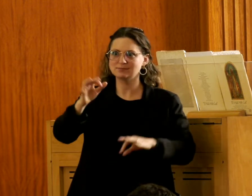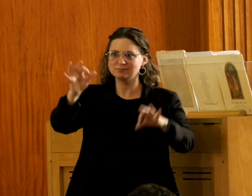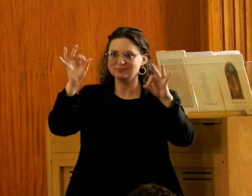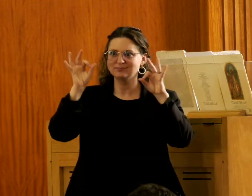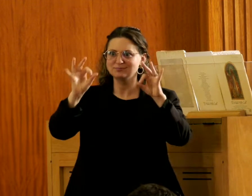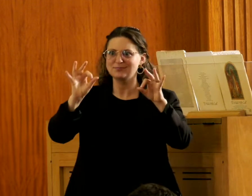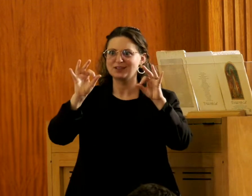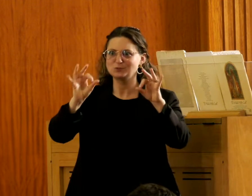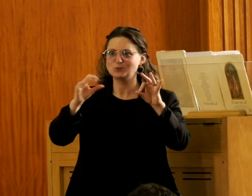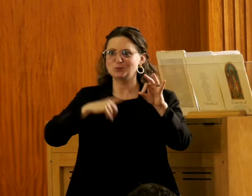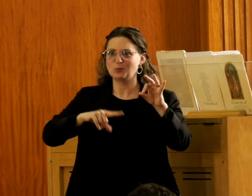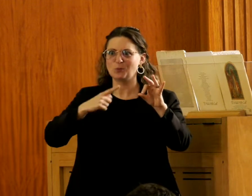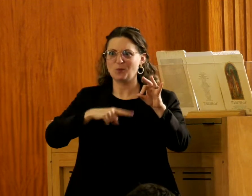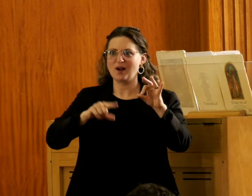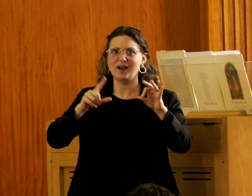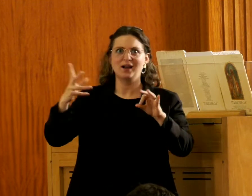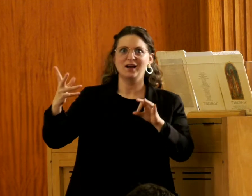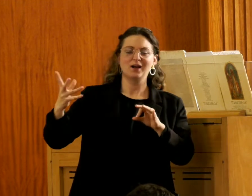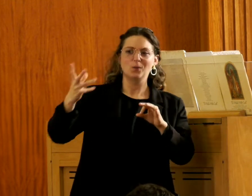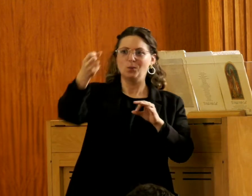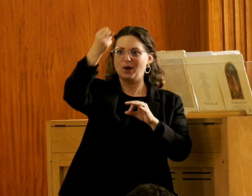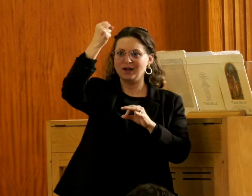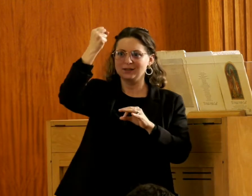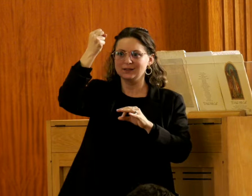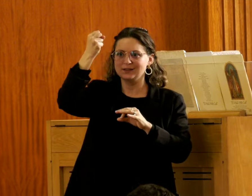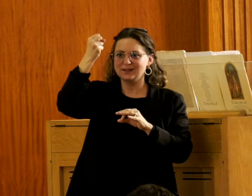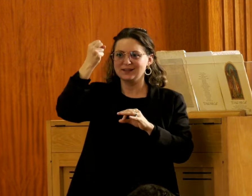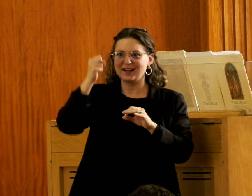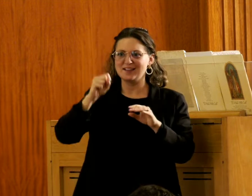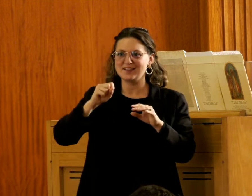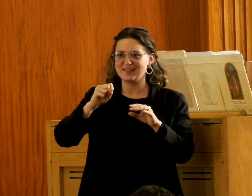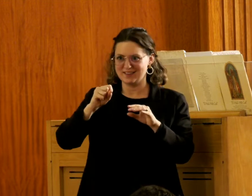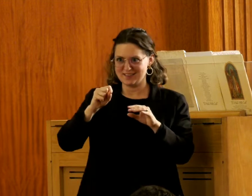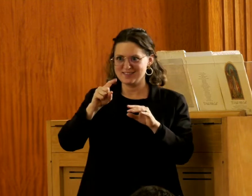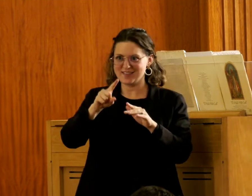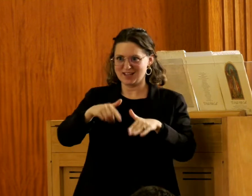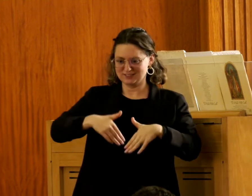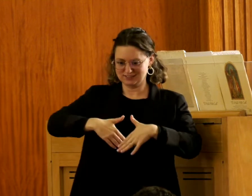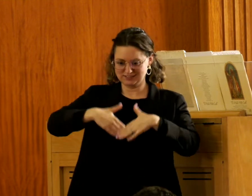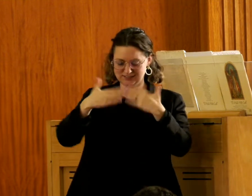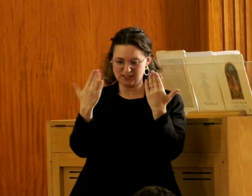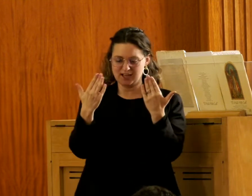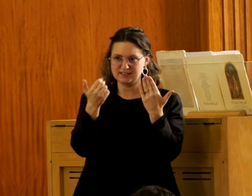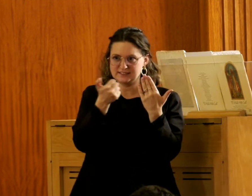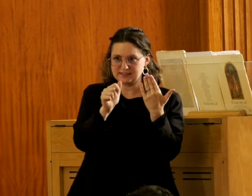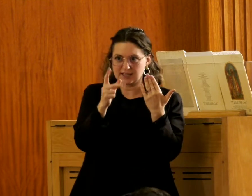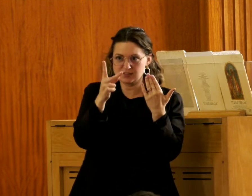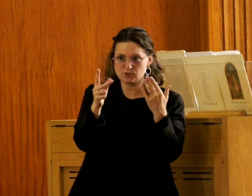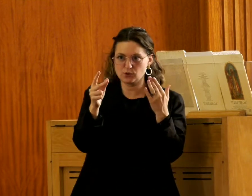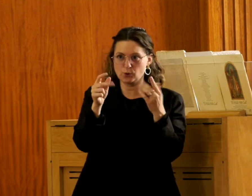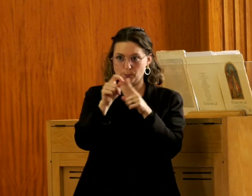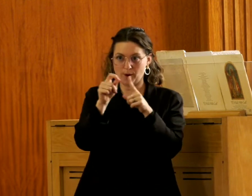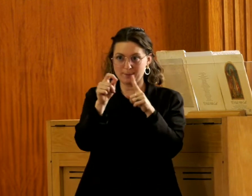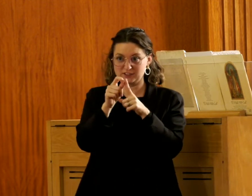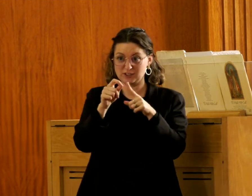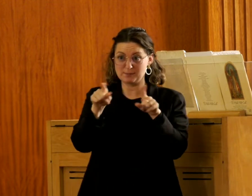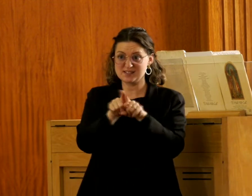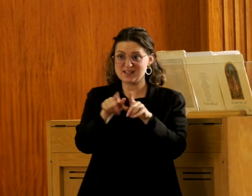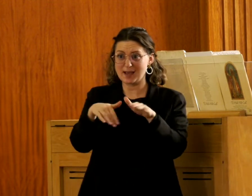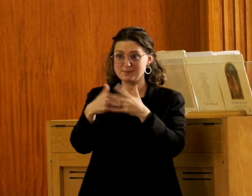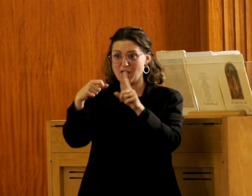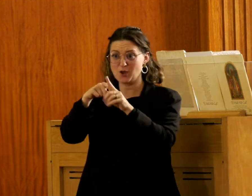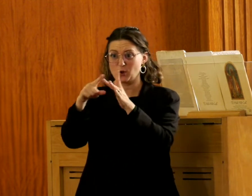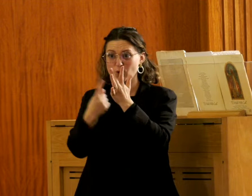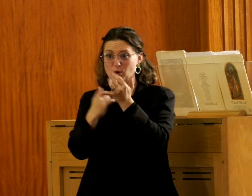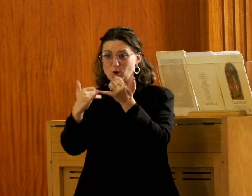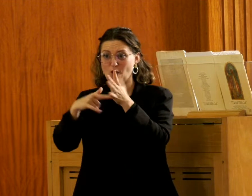delivered was even more special, as the Bulldogs were finally able to break their 62 premiership drought on the same day as Kirsty